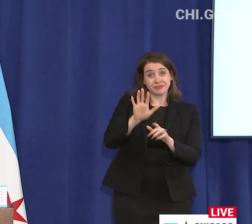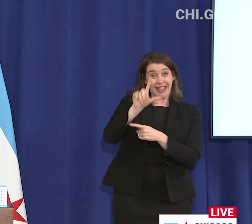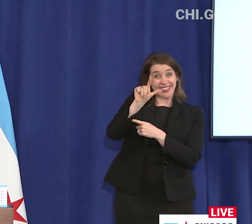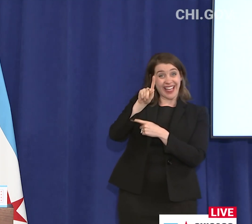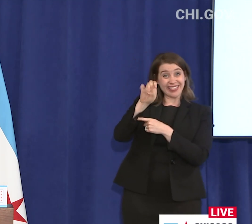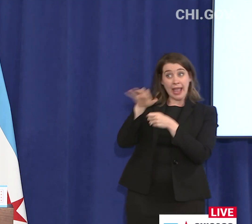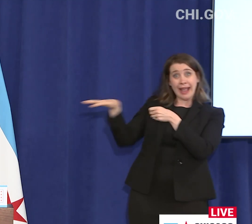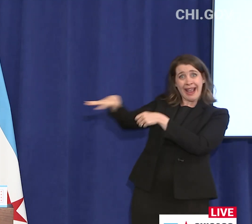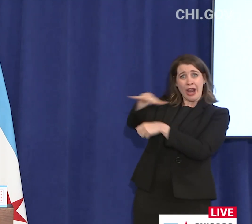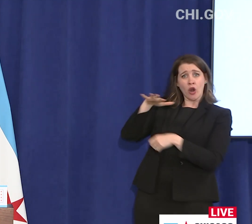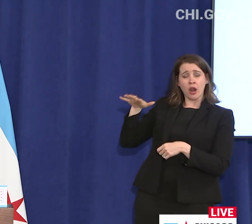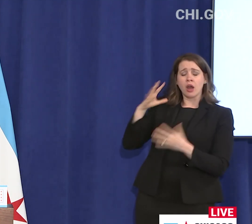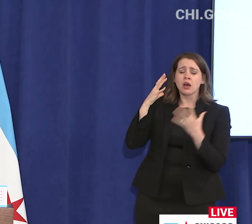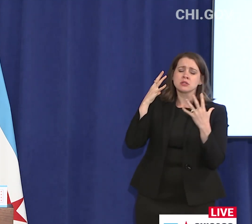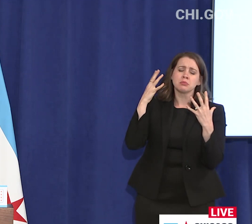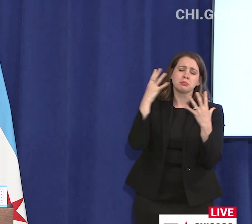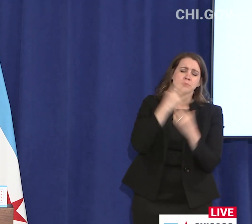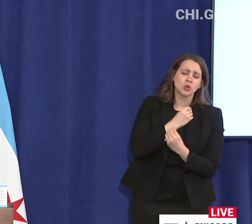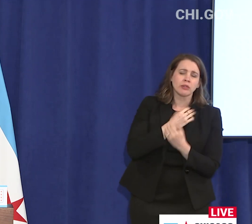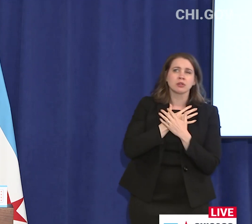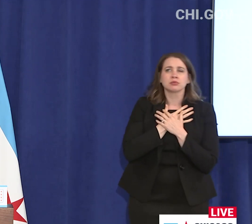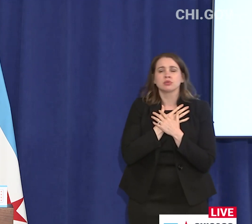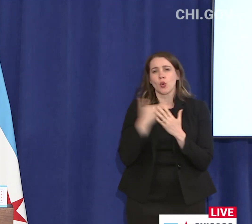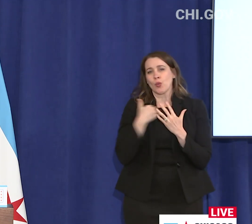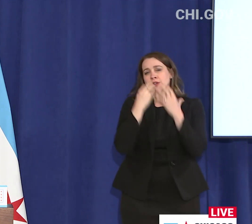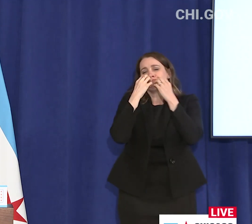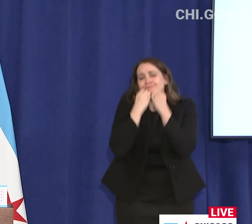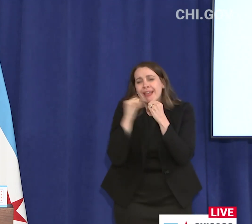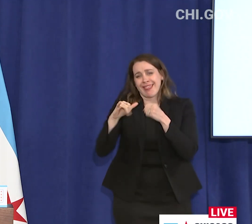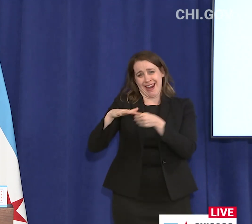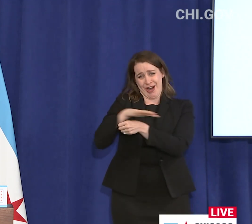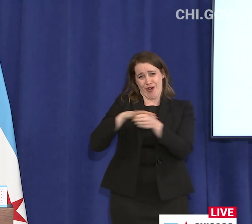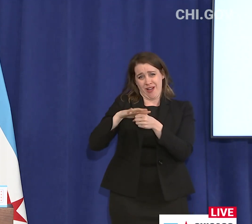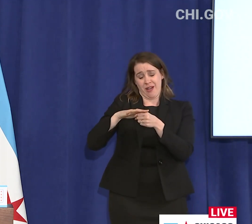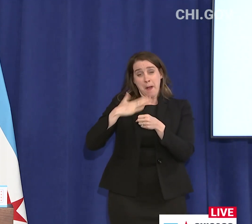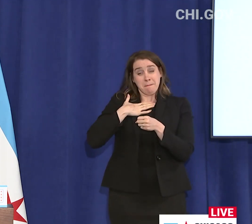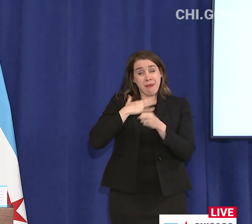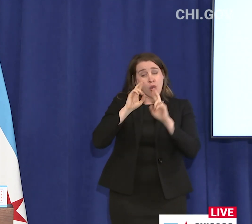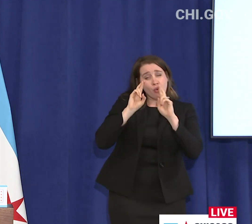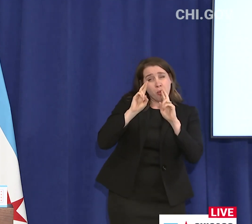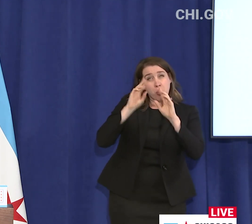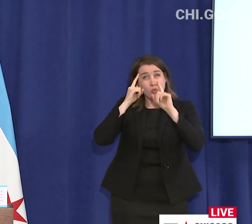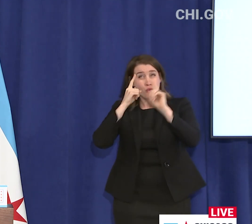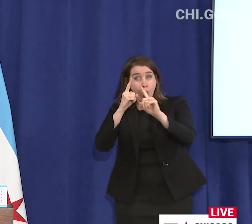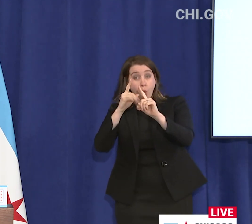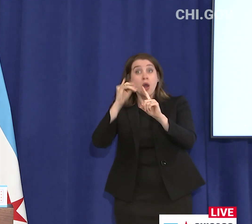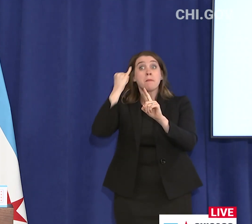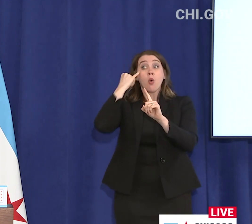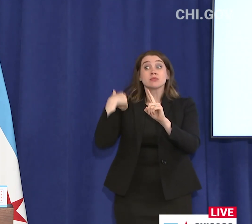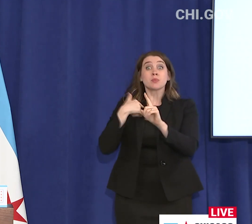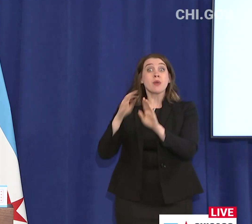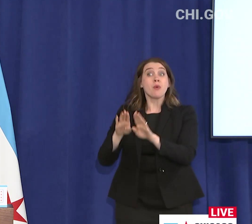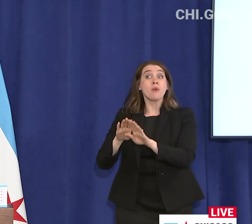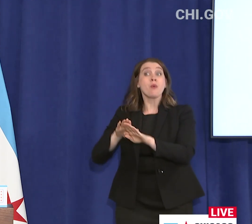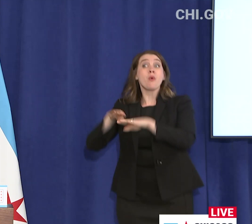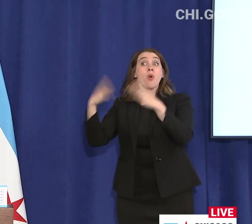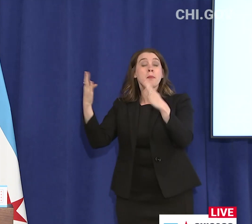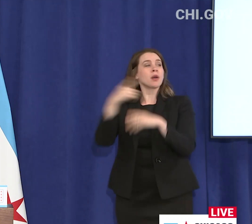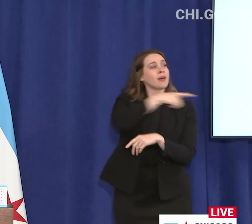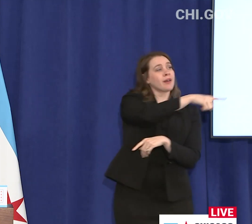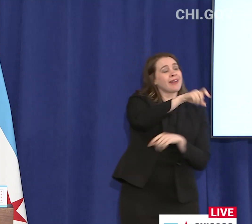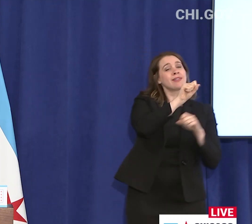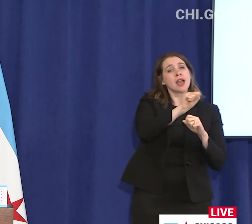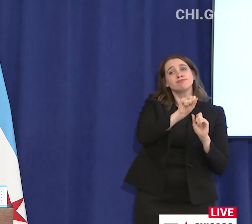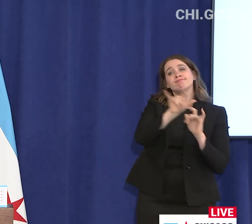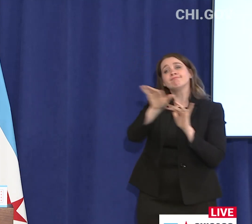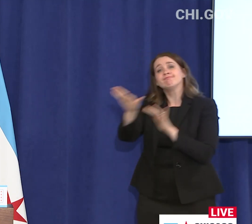beautiful, incredible treasure. And I want to make sure that when we open it back up, we do it in a way that people can enjoy it safely